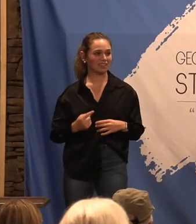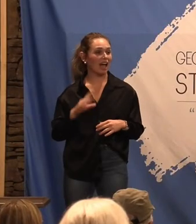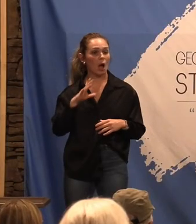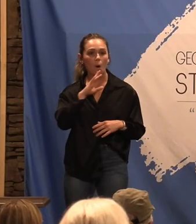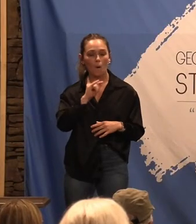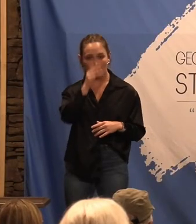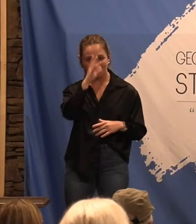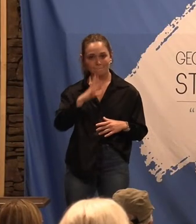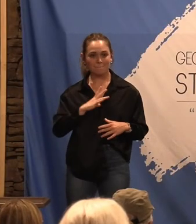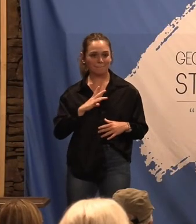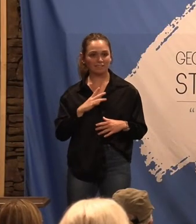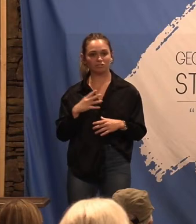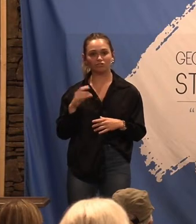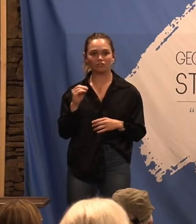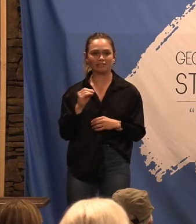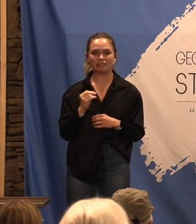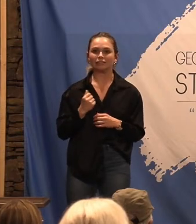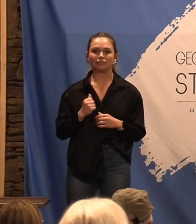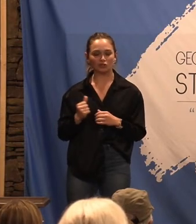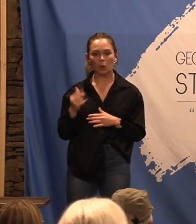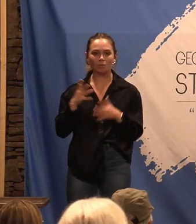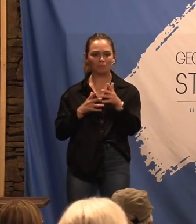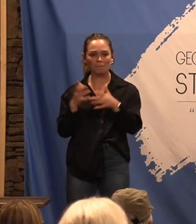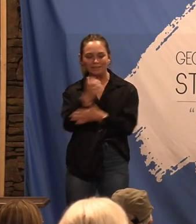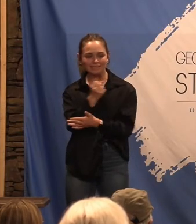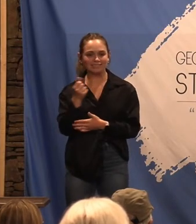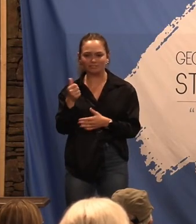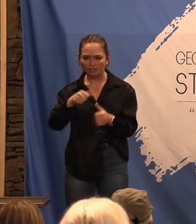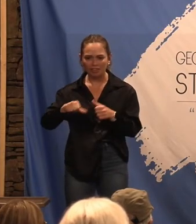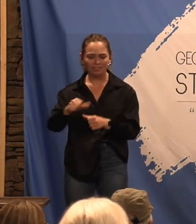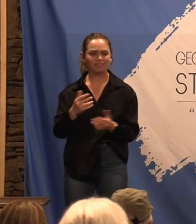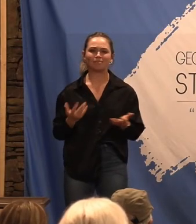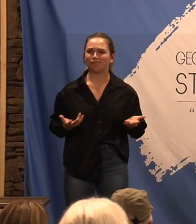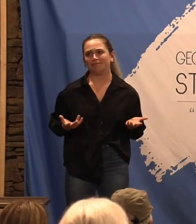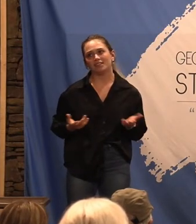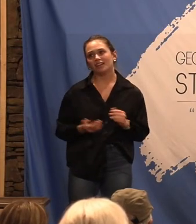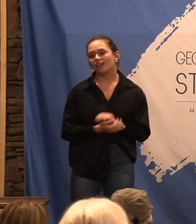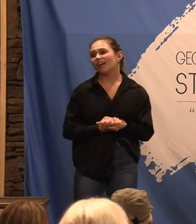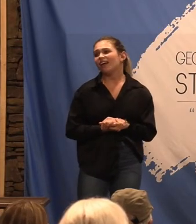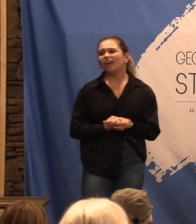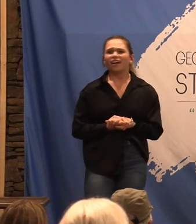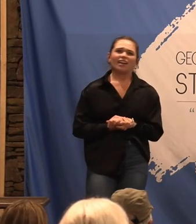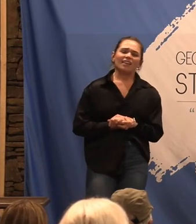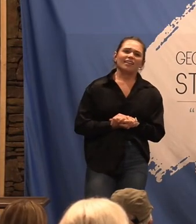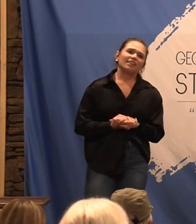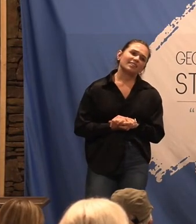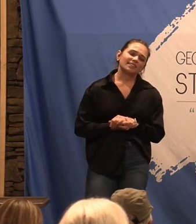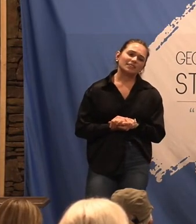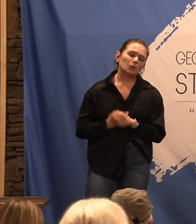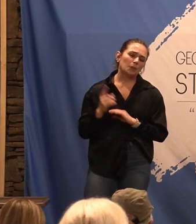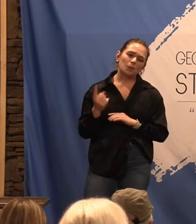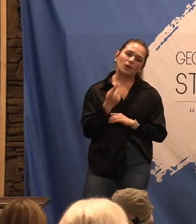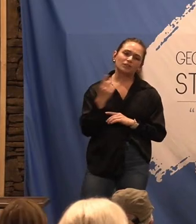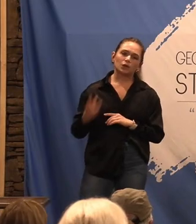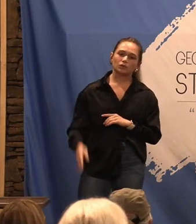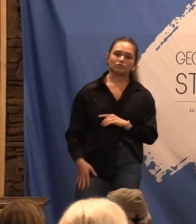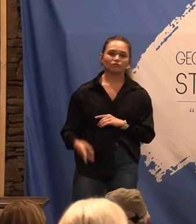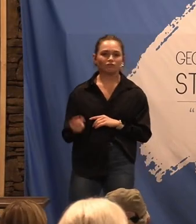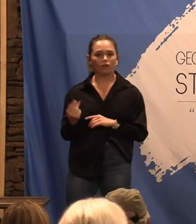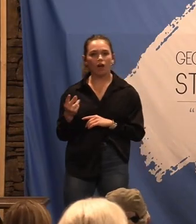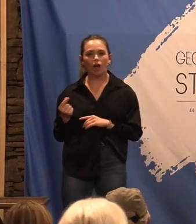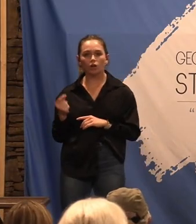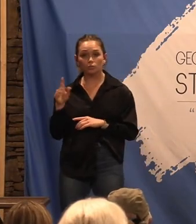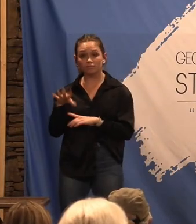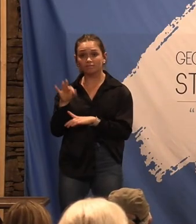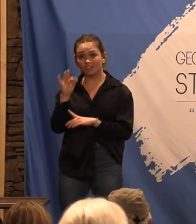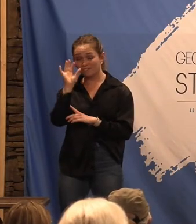these old men up there trying to outlie each other. Now, what would happen was when one of those dogs would strike